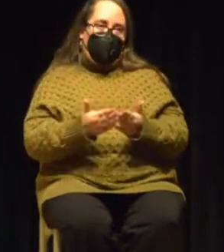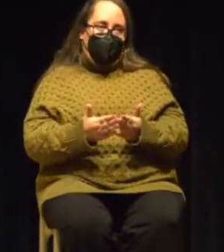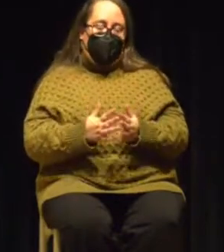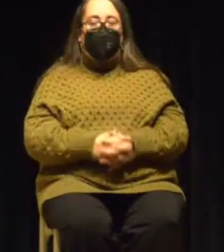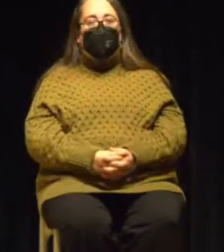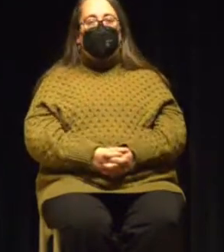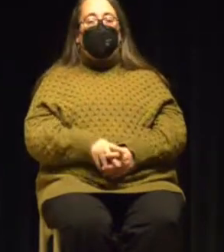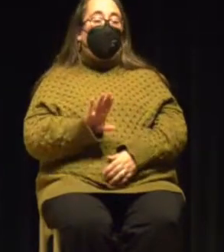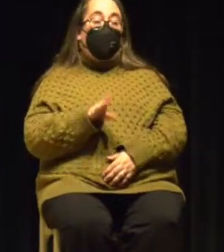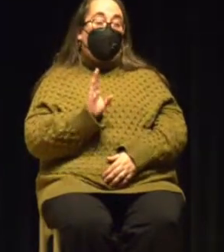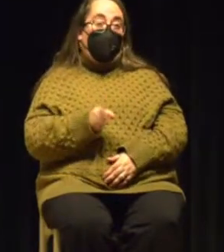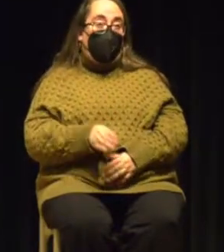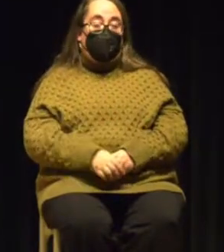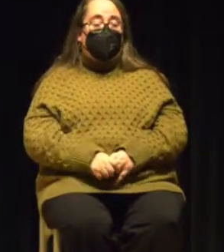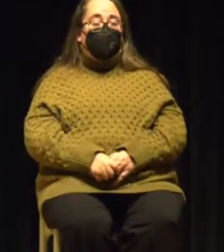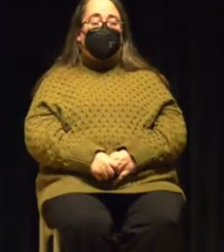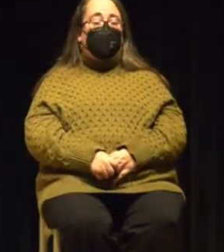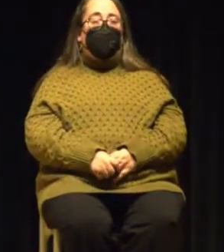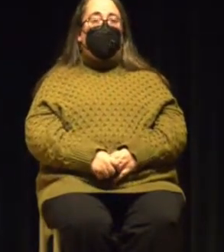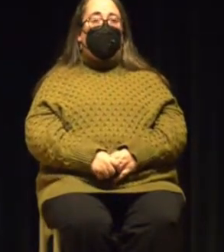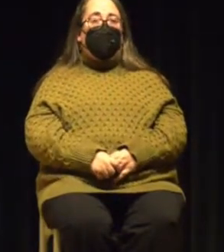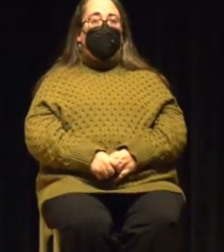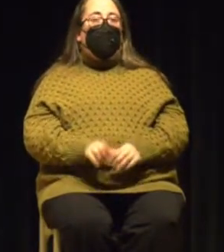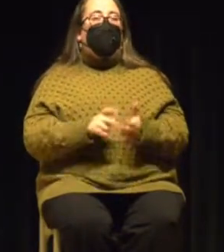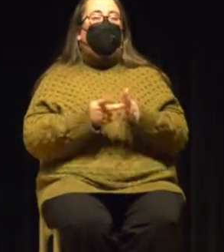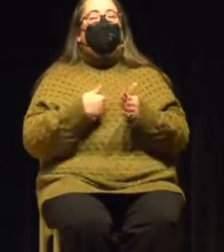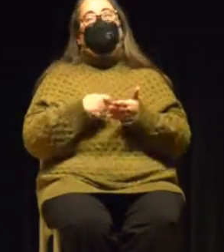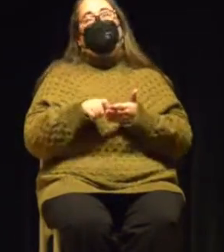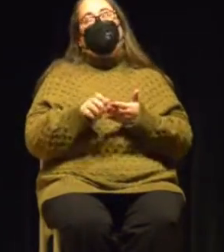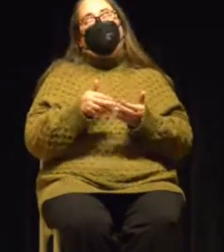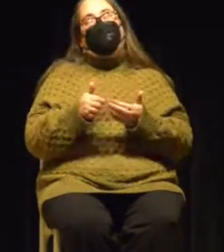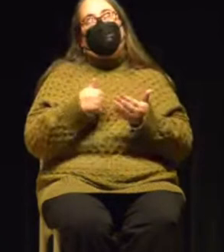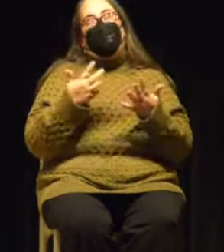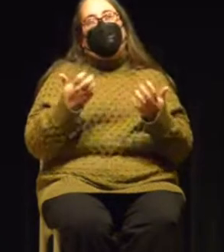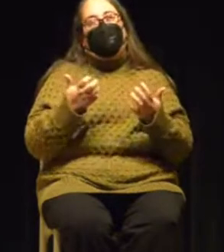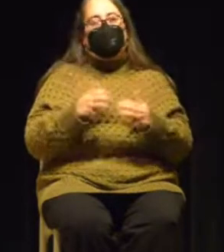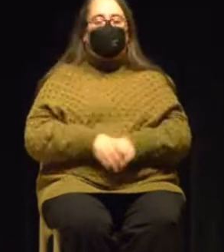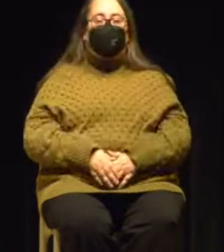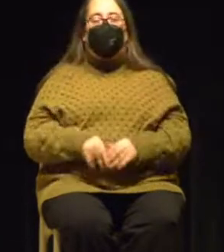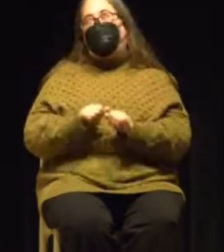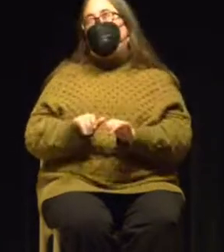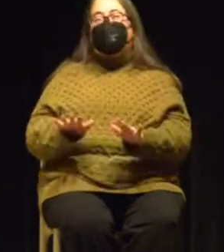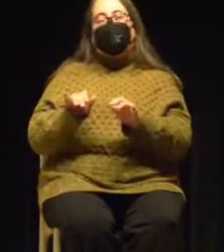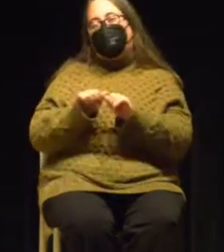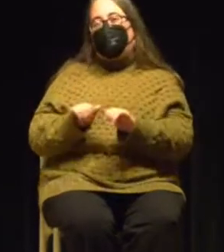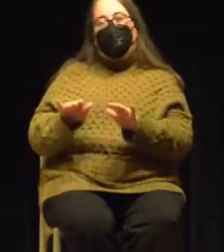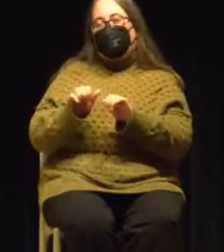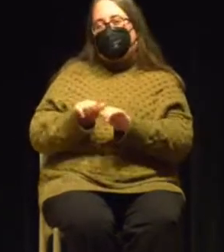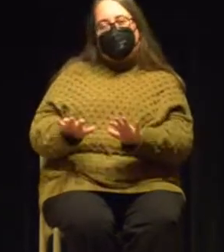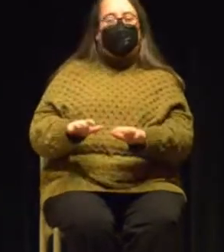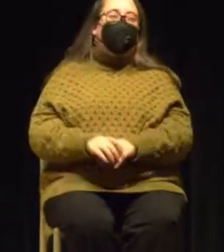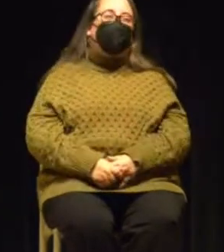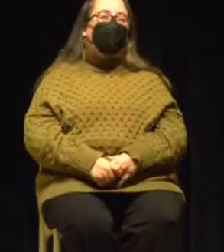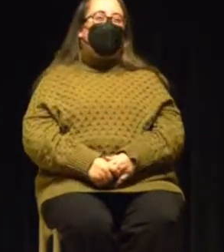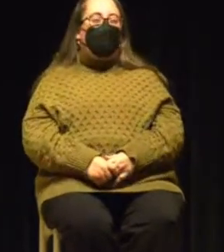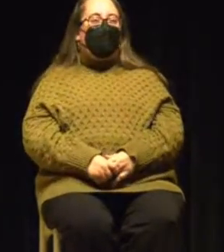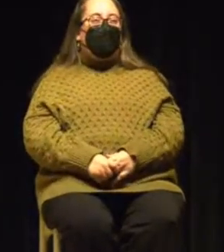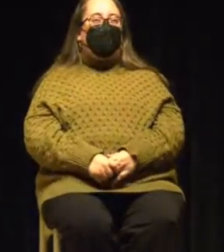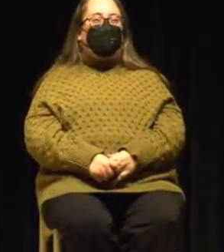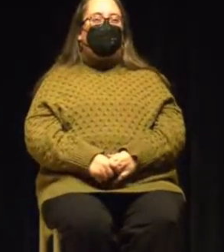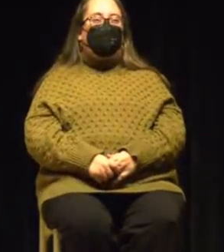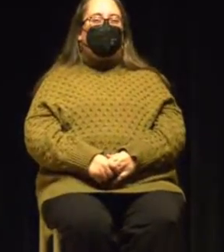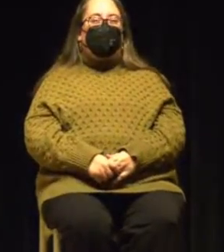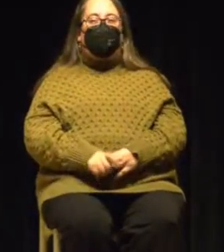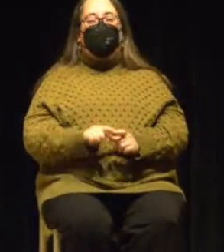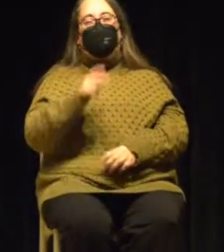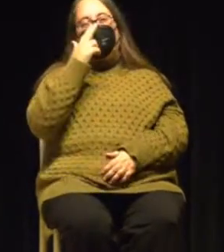and they never will. And that means I can write whatever I want. Blessings upon blessings. Blessings upon blessings, I got to say. But the funny